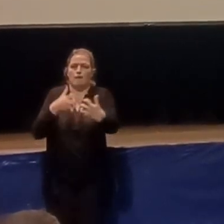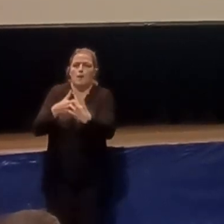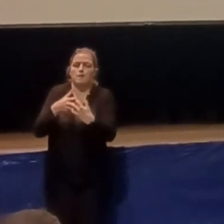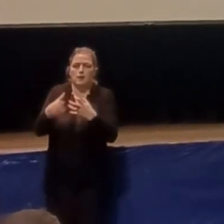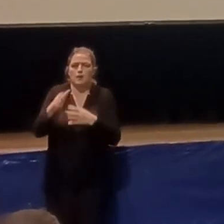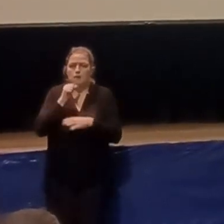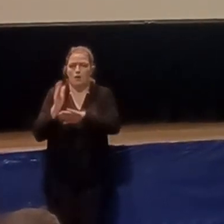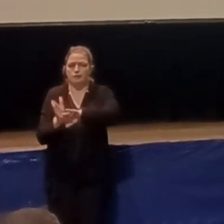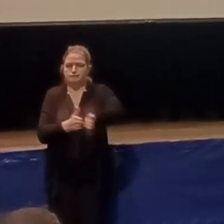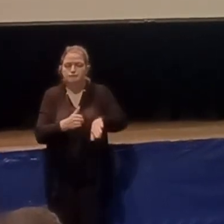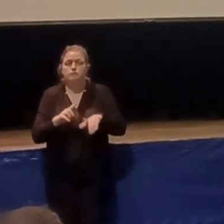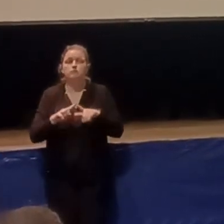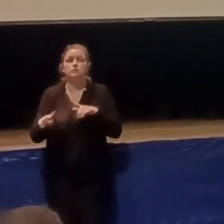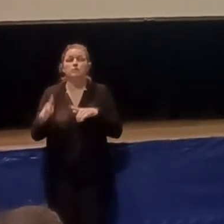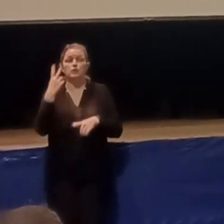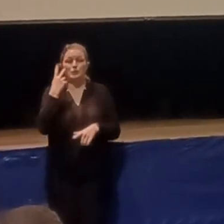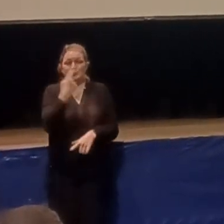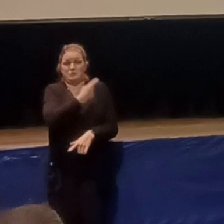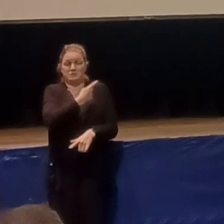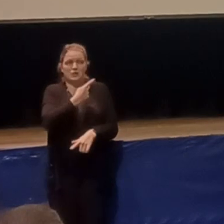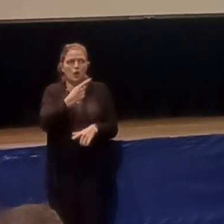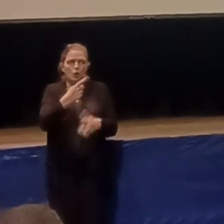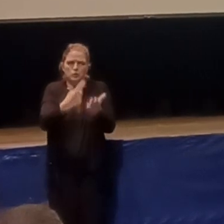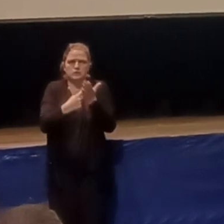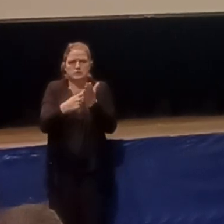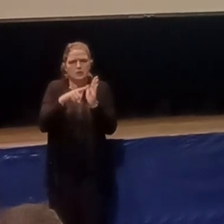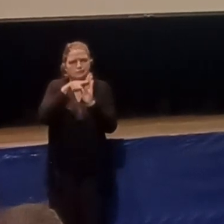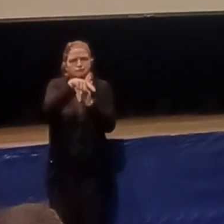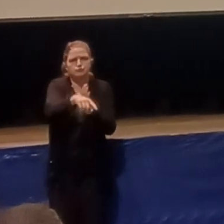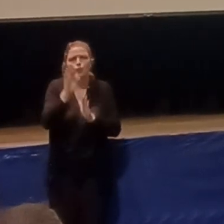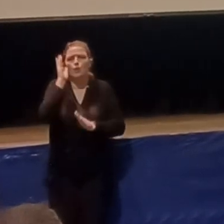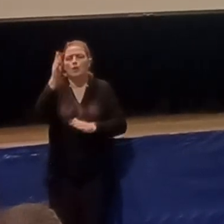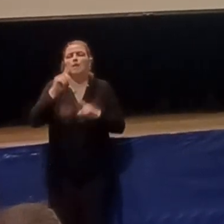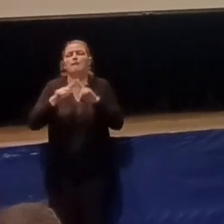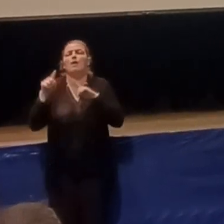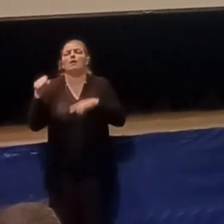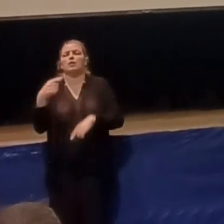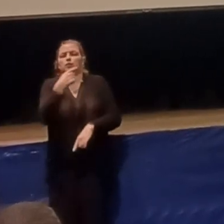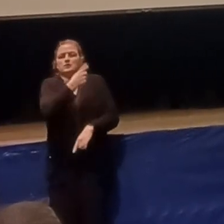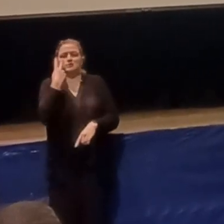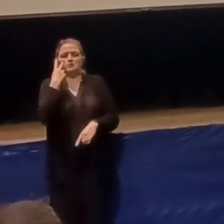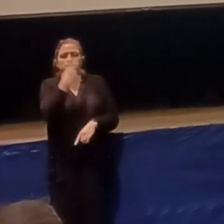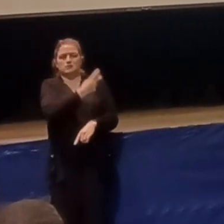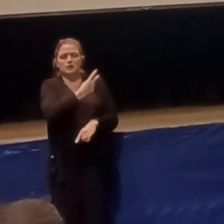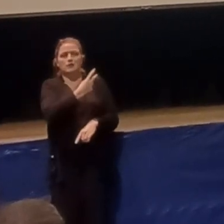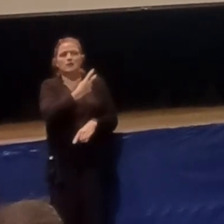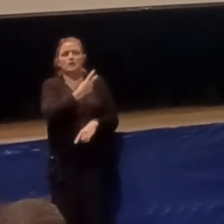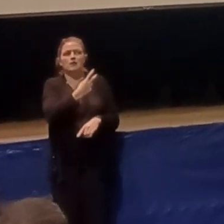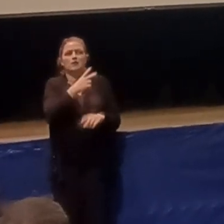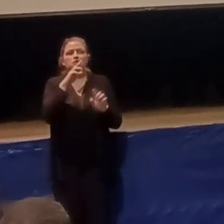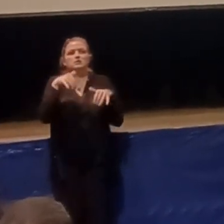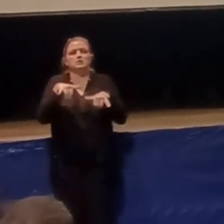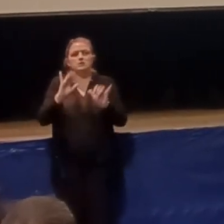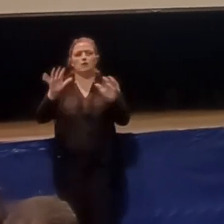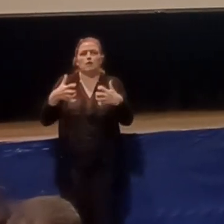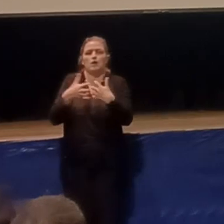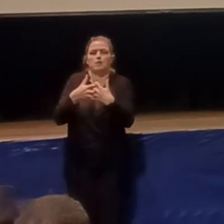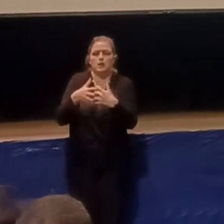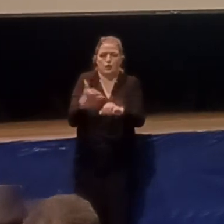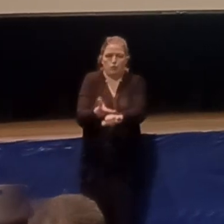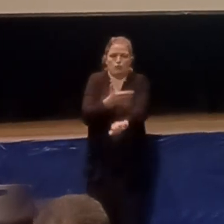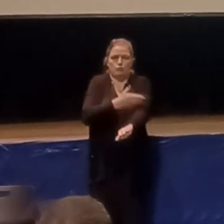preclude. So what you're seeing here, we'll talk a little bit more about this in a while, is our ability to still accommodate those improvements that